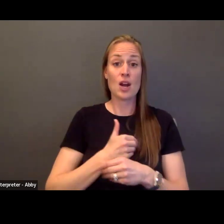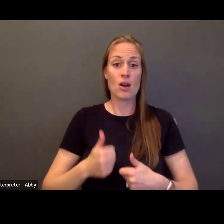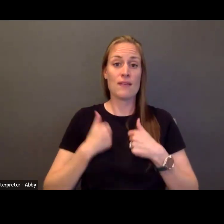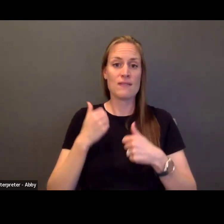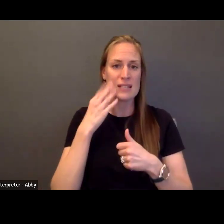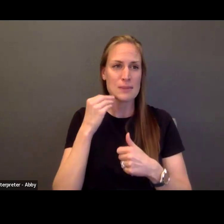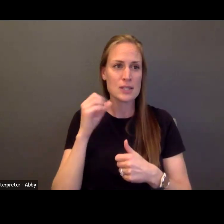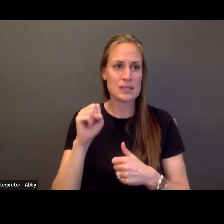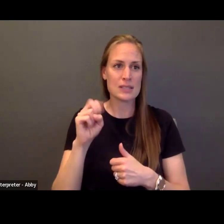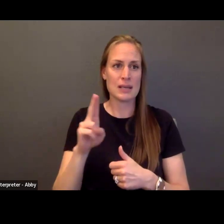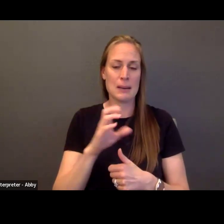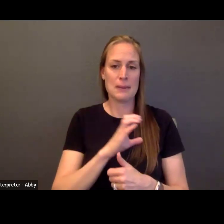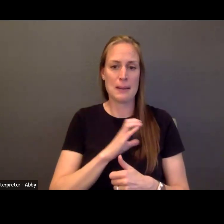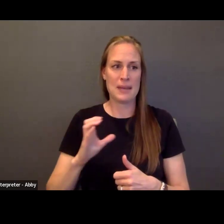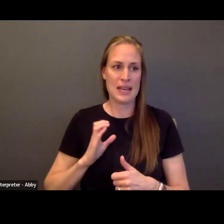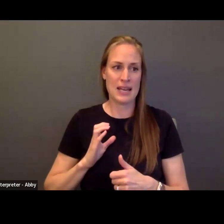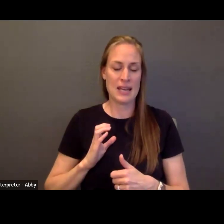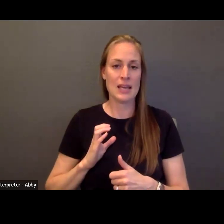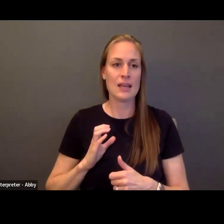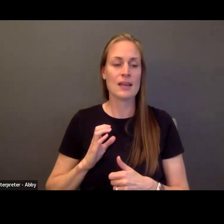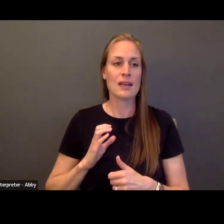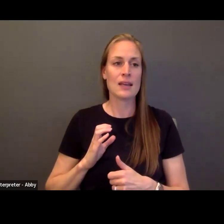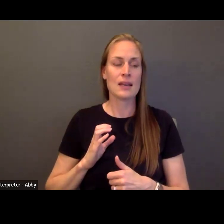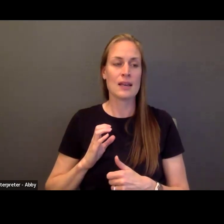subcommittee, we did say,